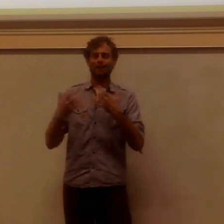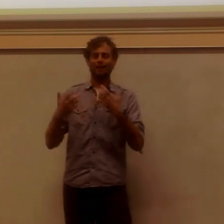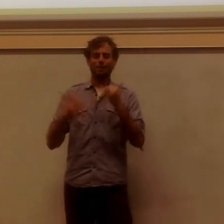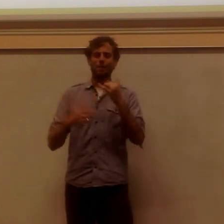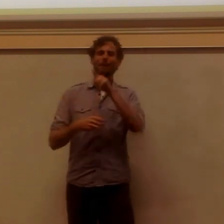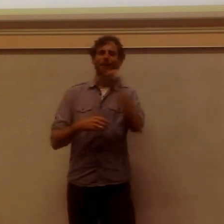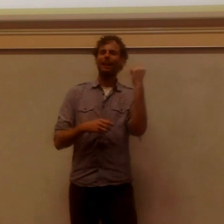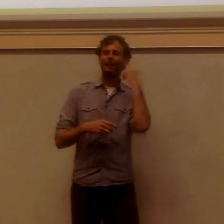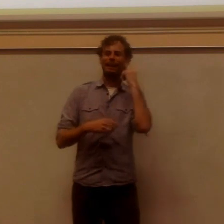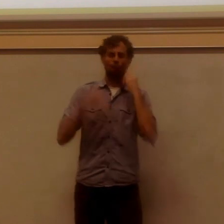on.